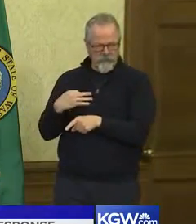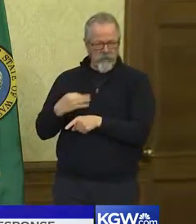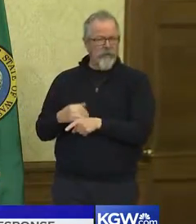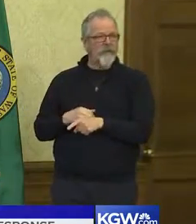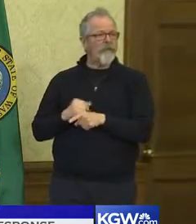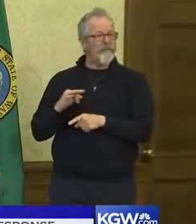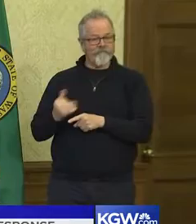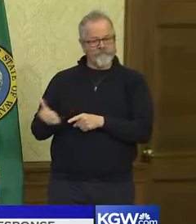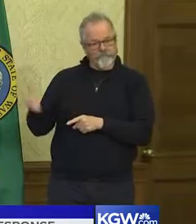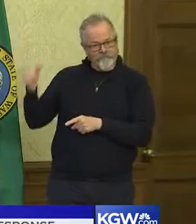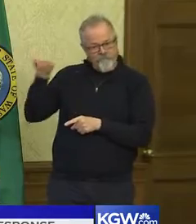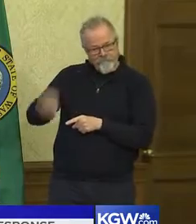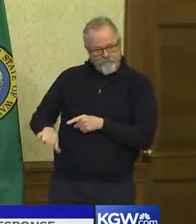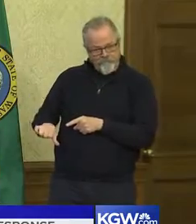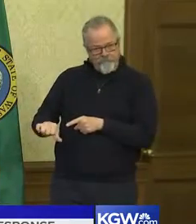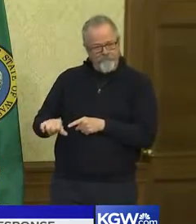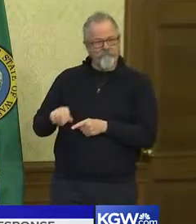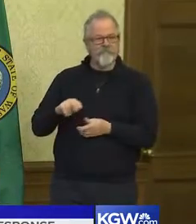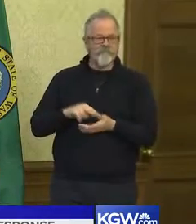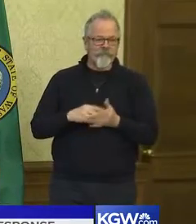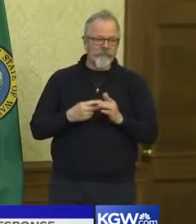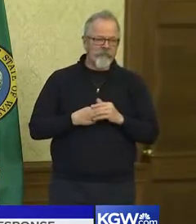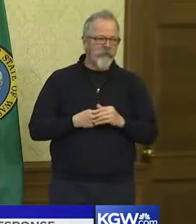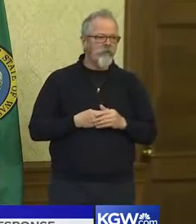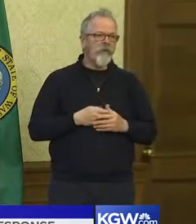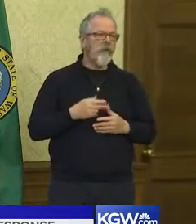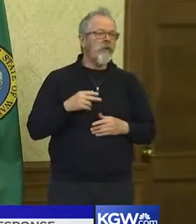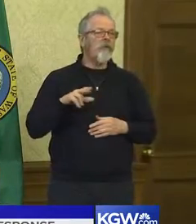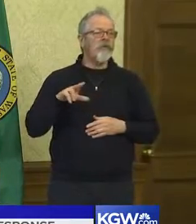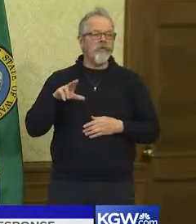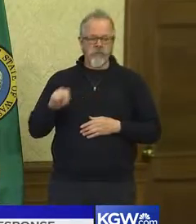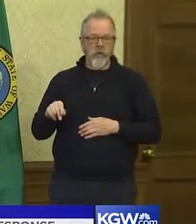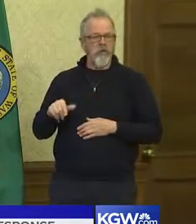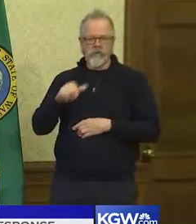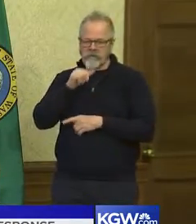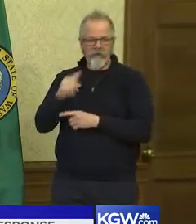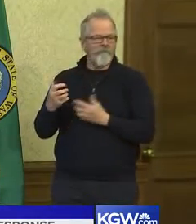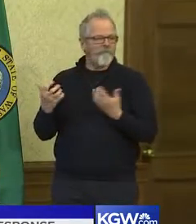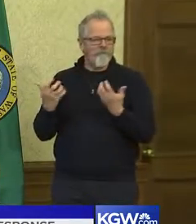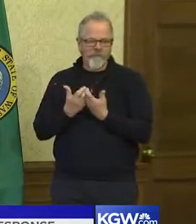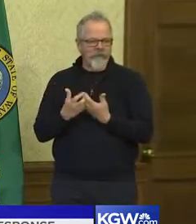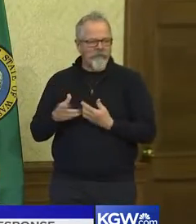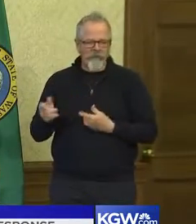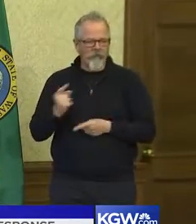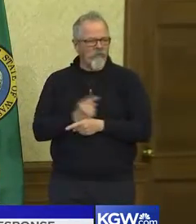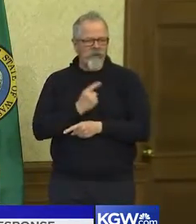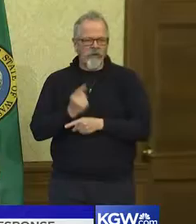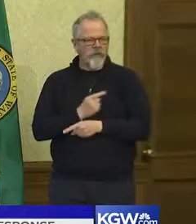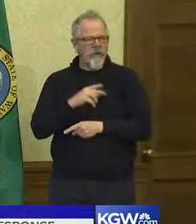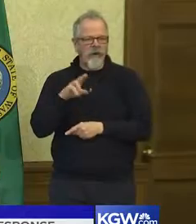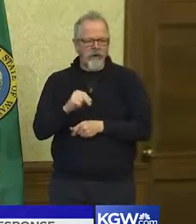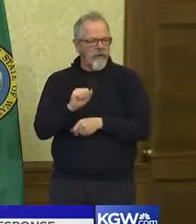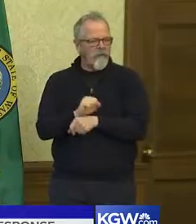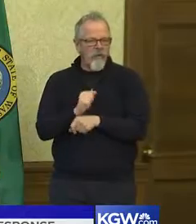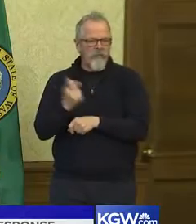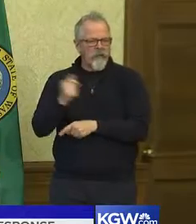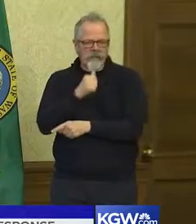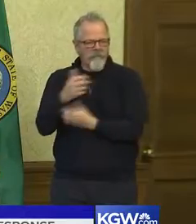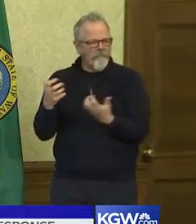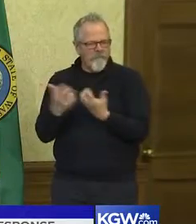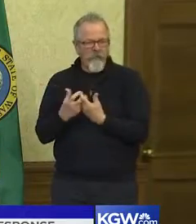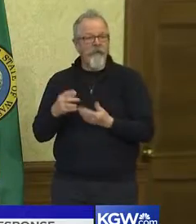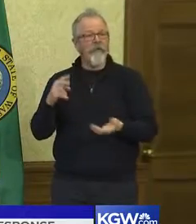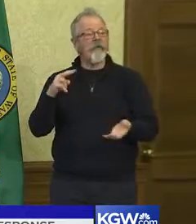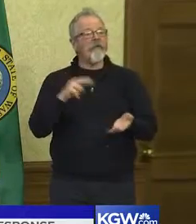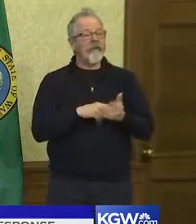you to then apply for this expanded unemployment assistance. Your information will be pre-populated in